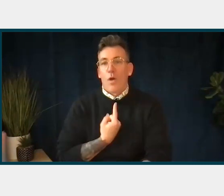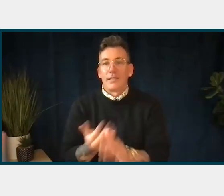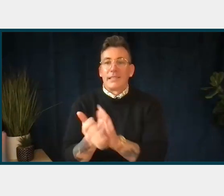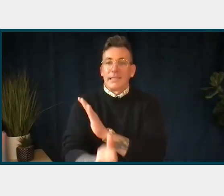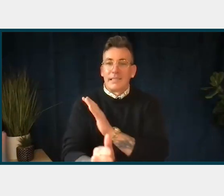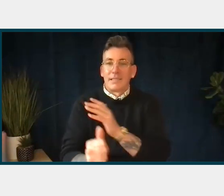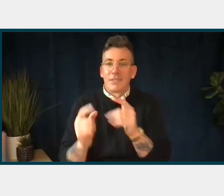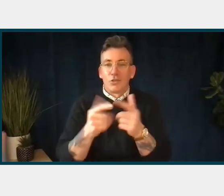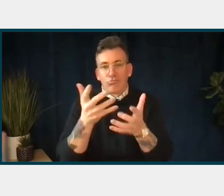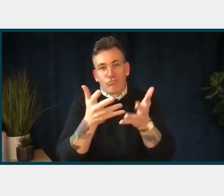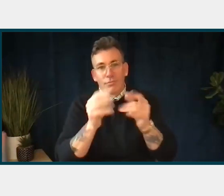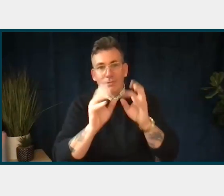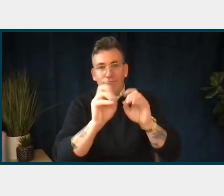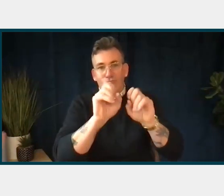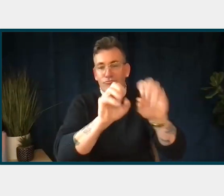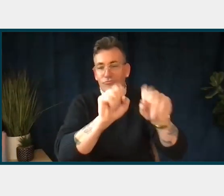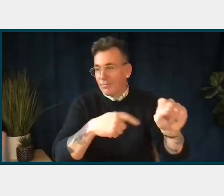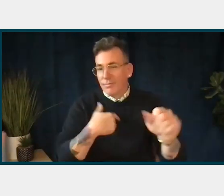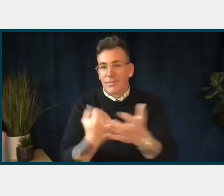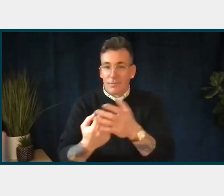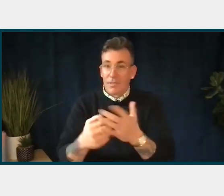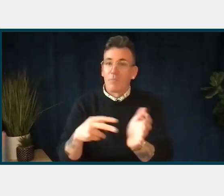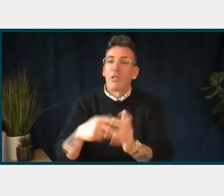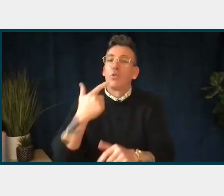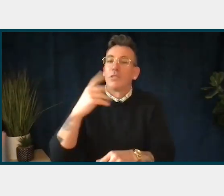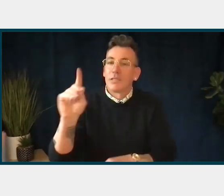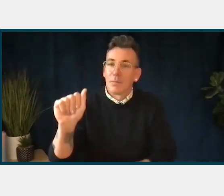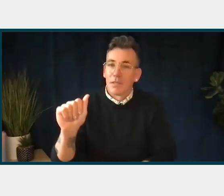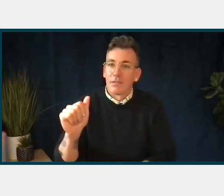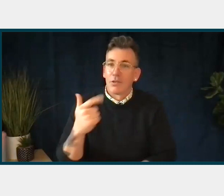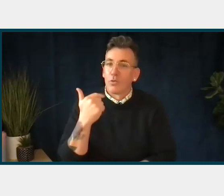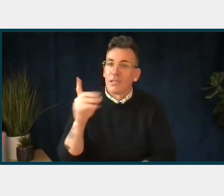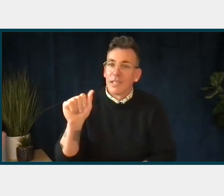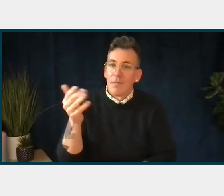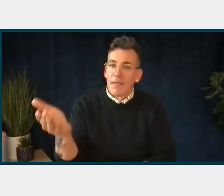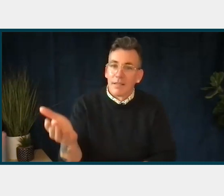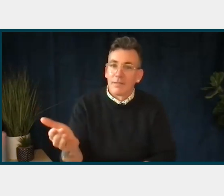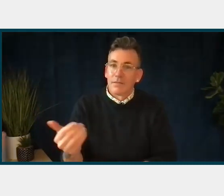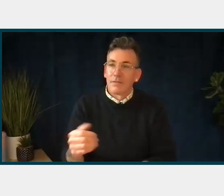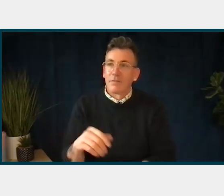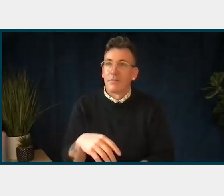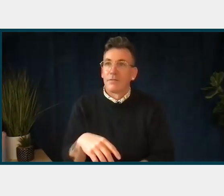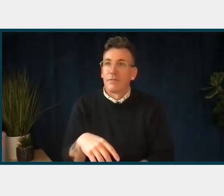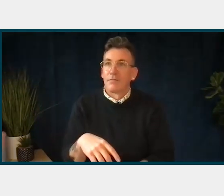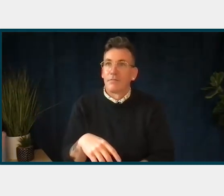food and drink at the bar, because I'm the one that's skilled in communicating,